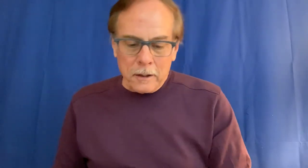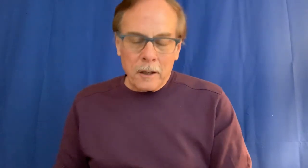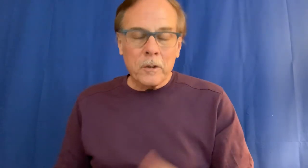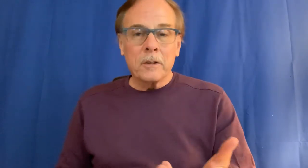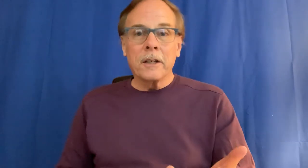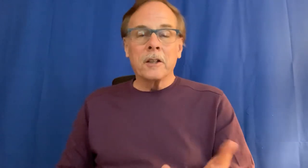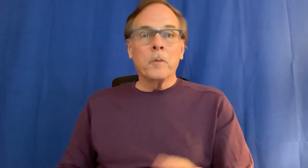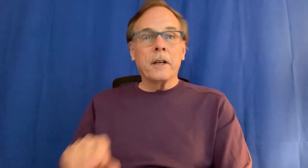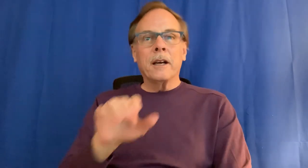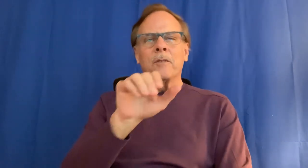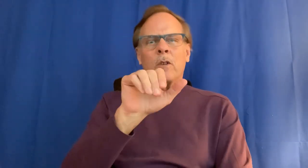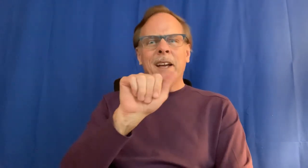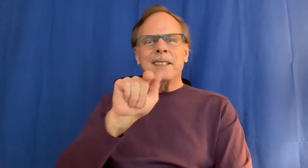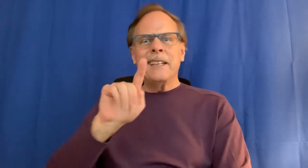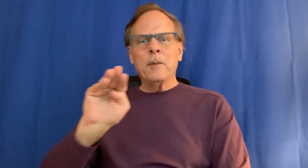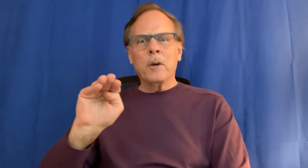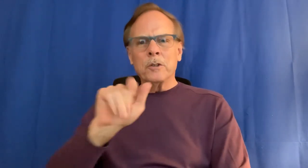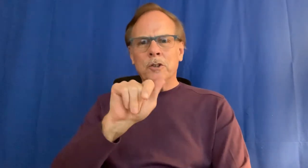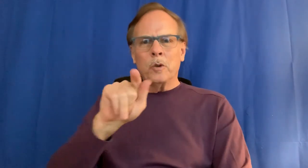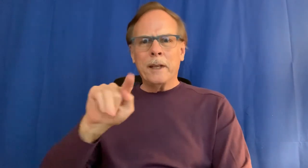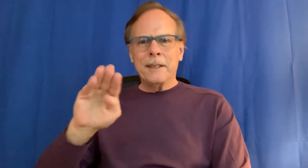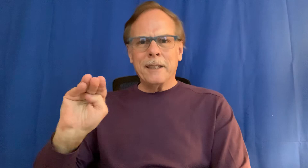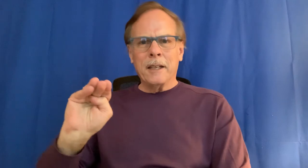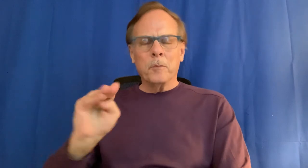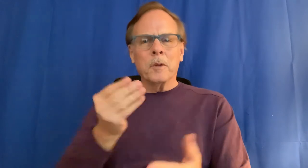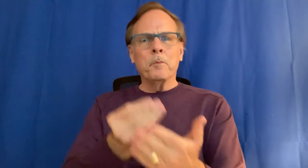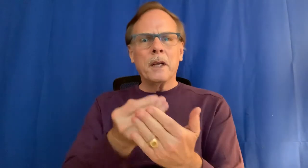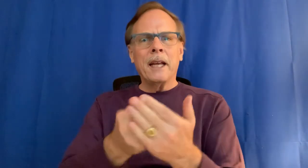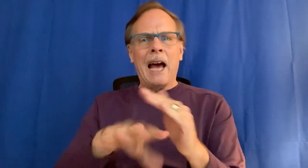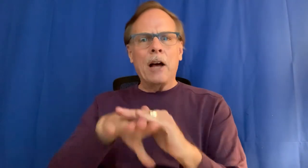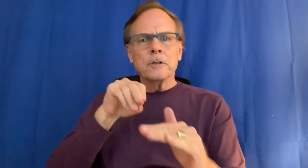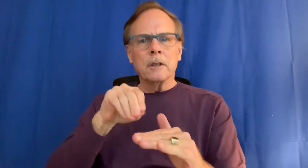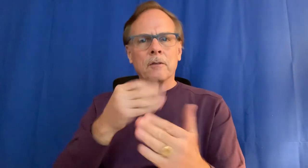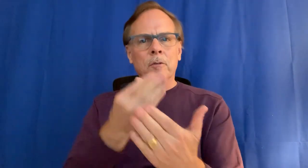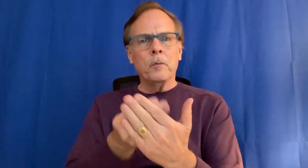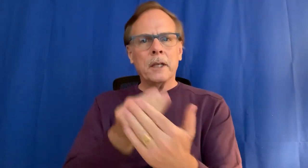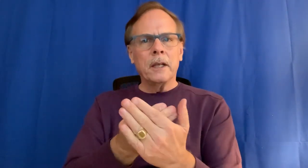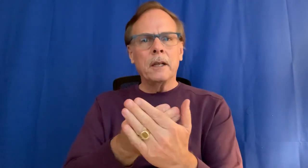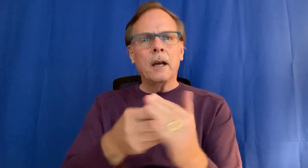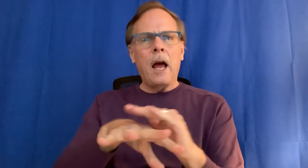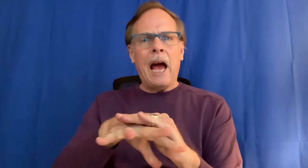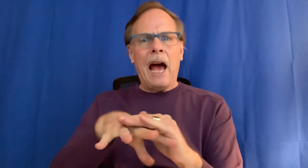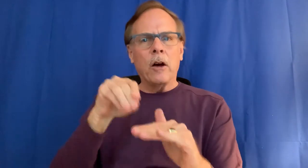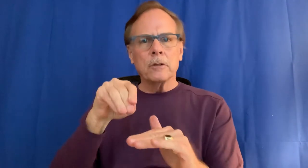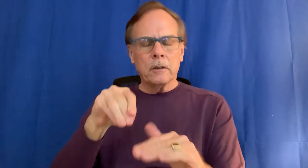ATM, taking the money out of. Well, ATM, I would just do ATM, but money out of. Money out of.